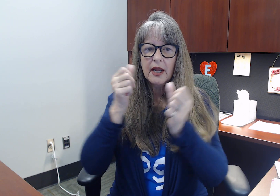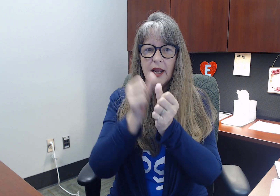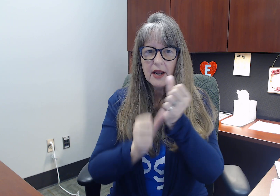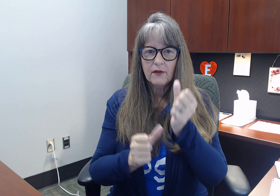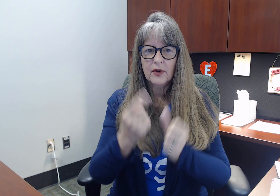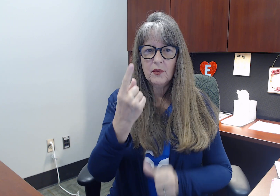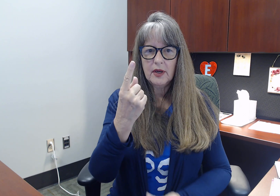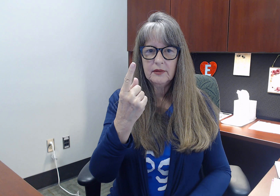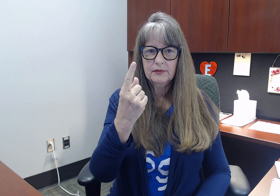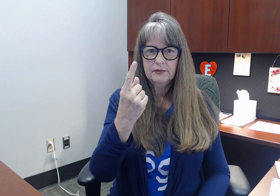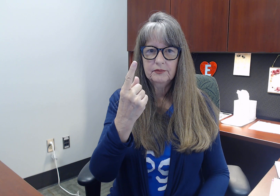everyone.